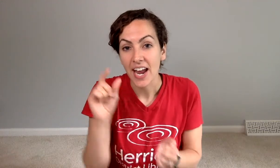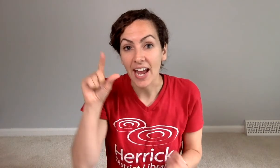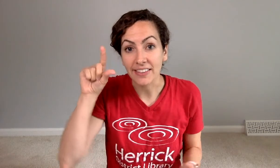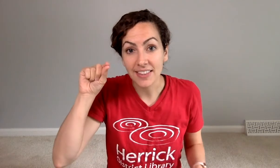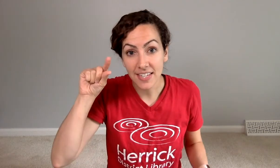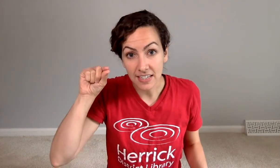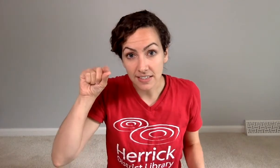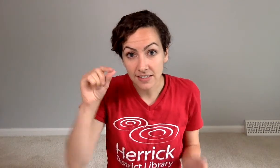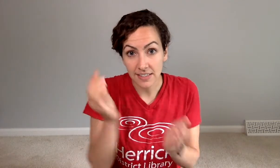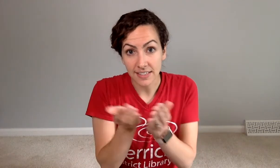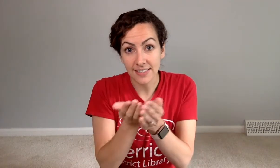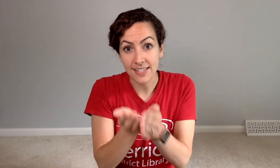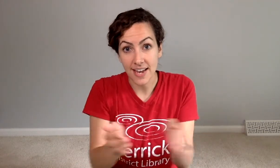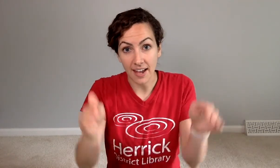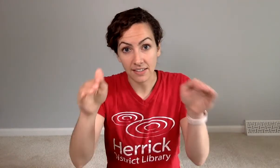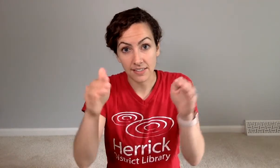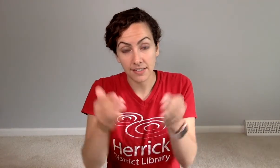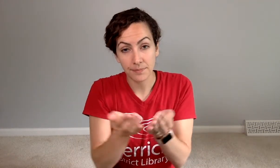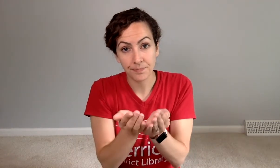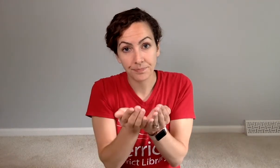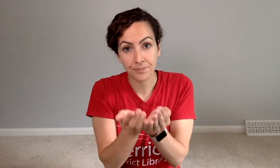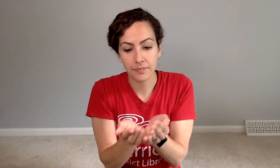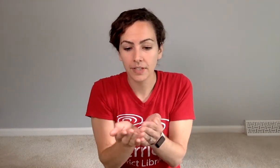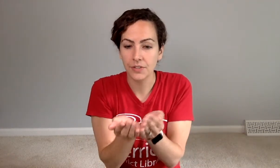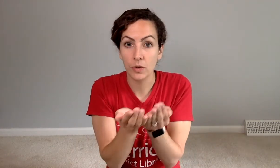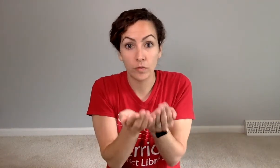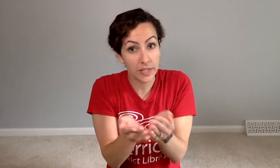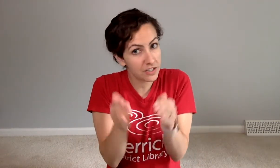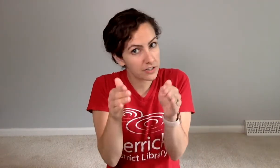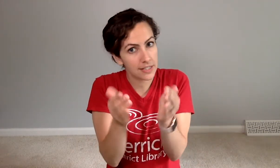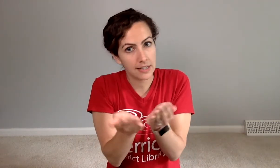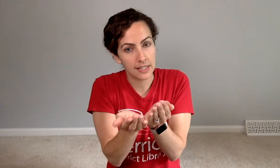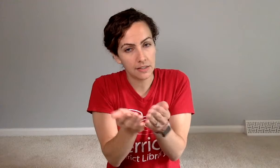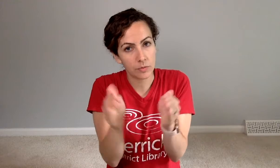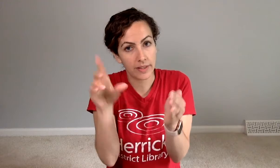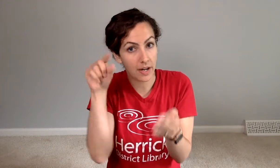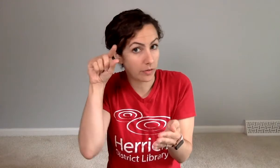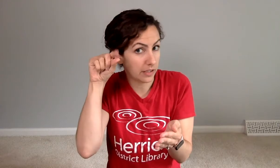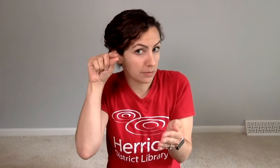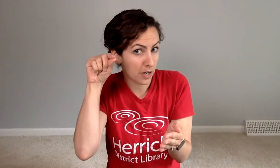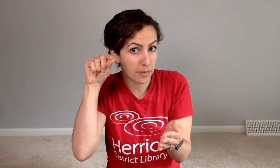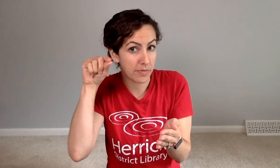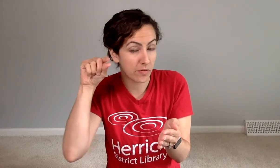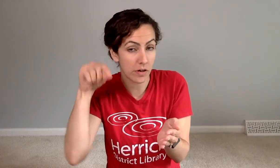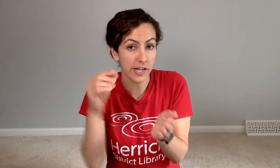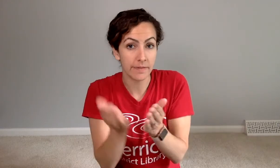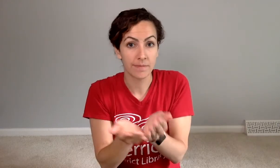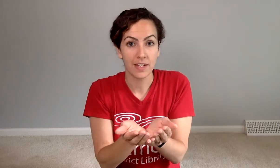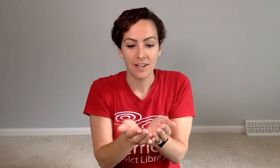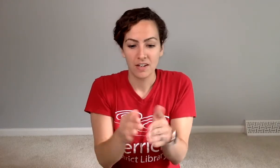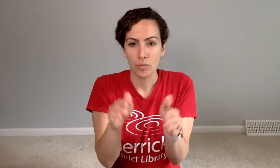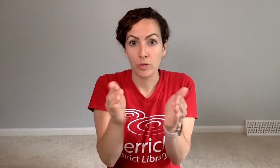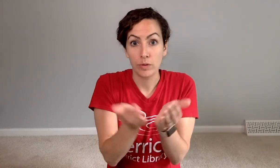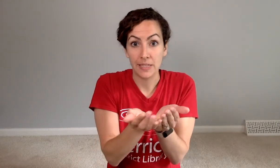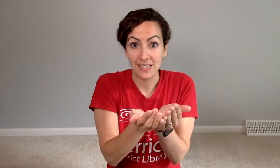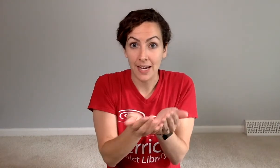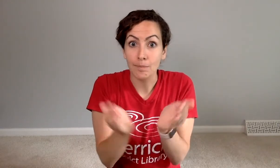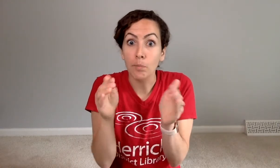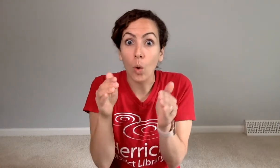And this is nest. So if we just did this without this part before it, we would be saying bowl.